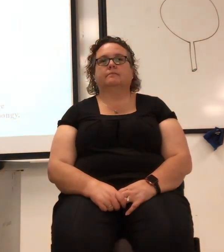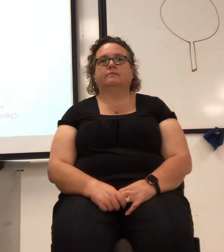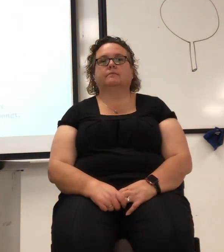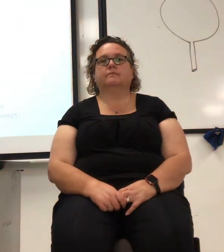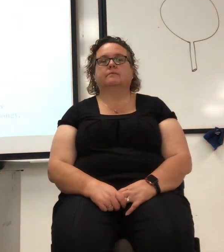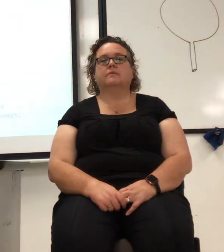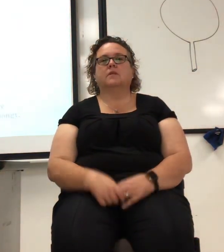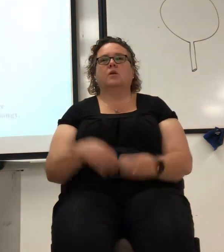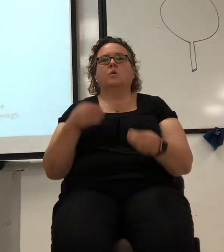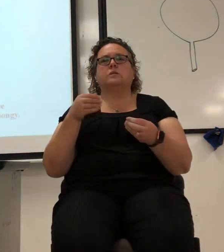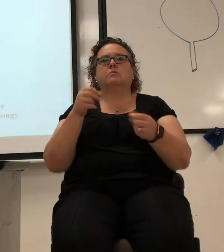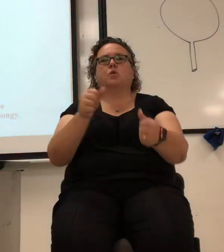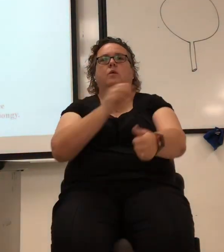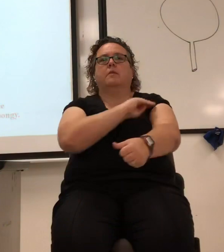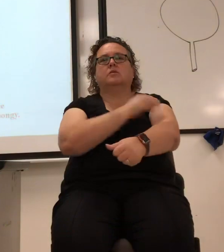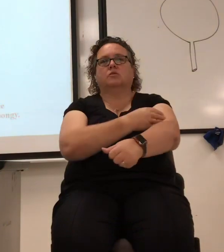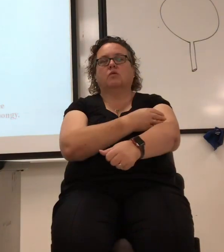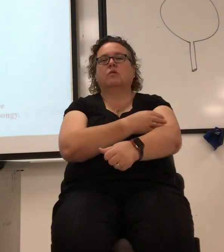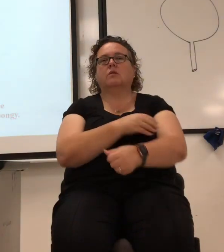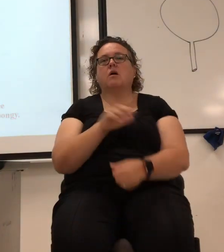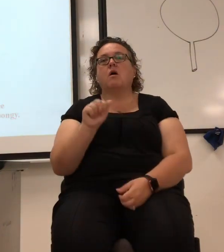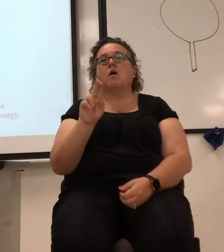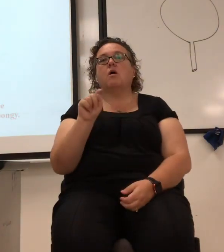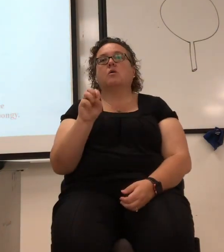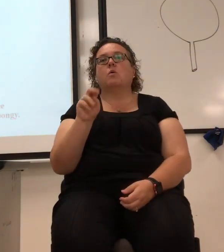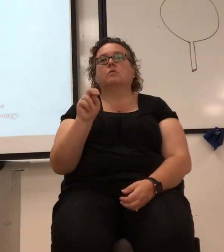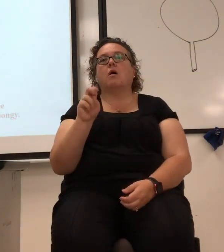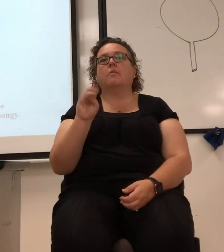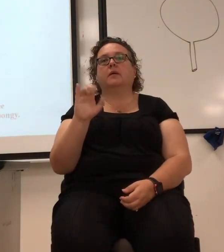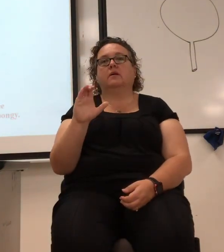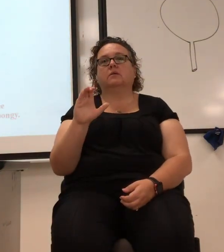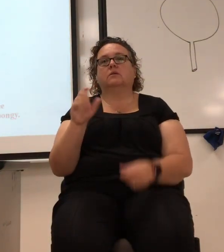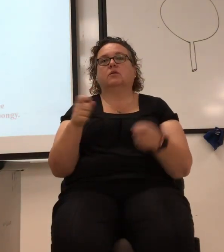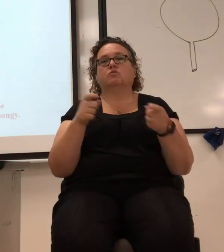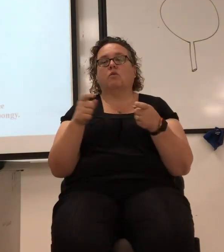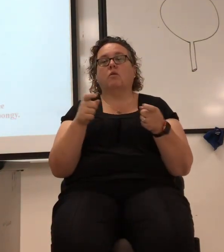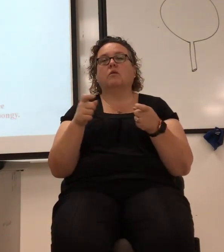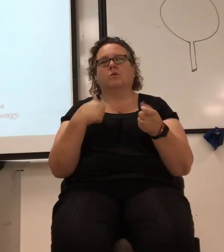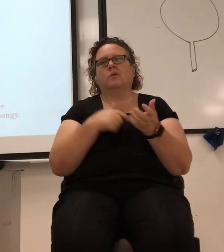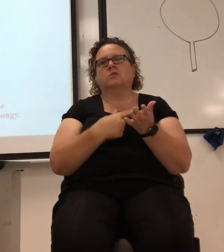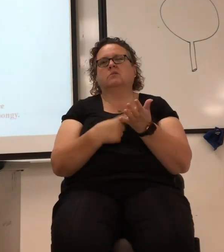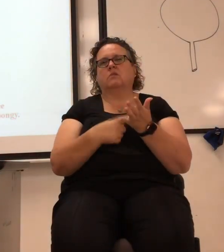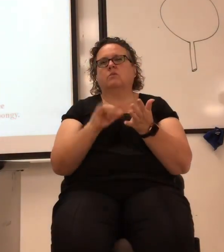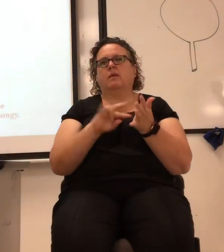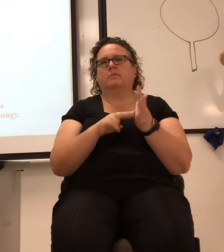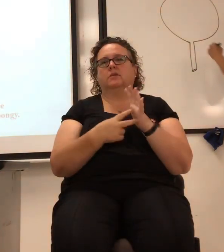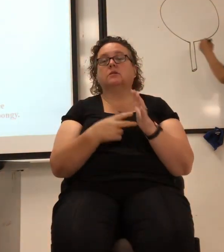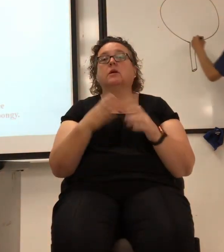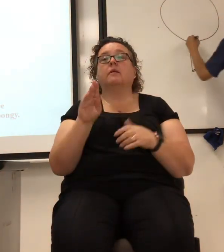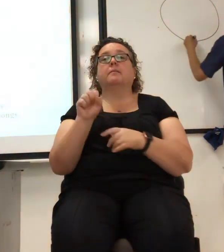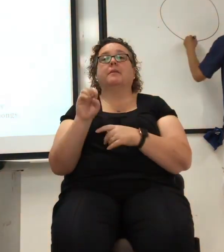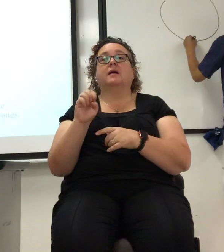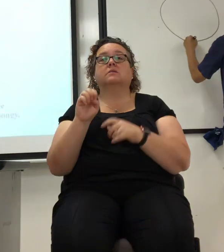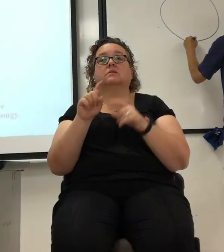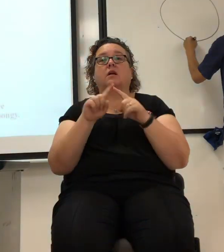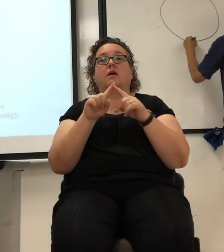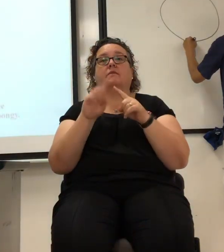So in smooth muscle, it's under autonomic control. We'll talk about that. You know, the base of the bladder is called the bladder trigone.